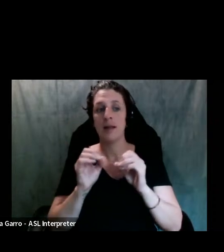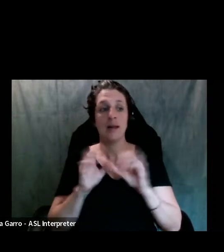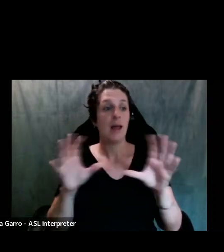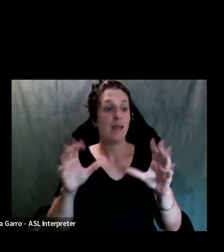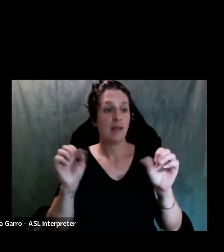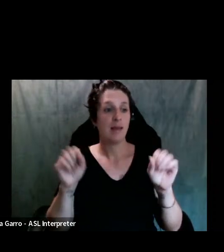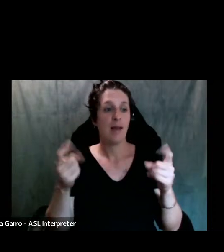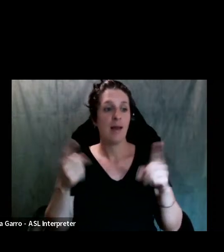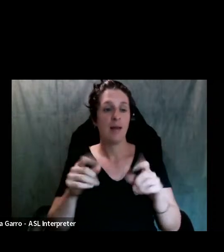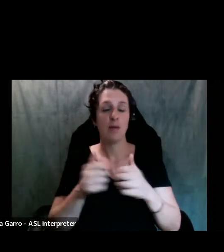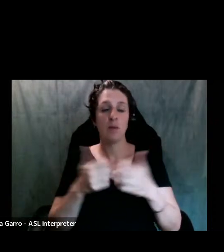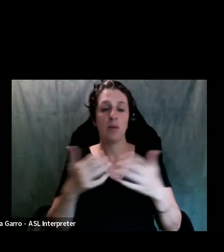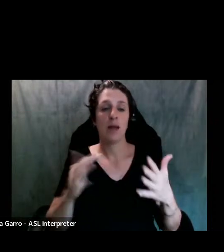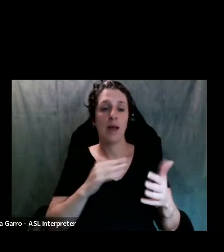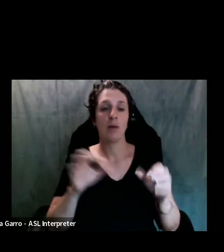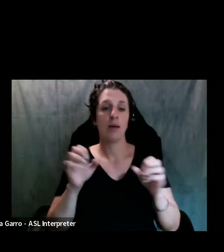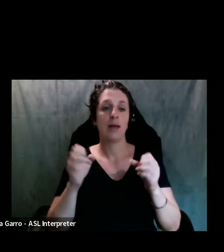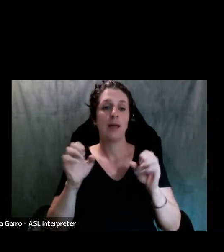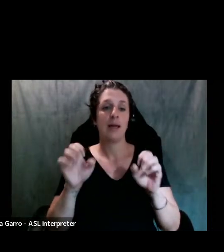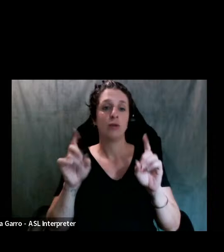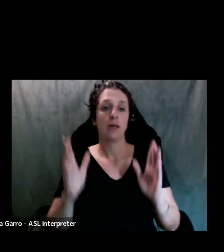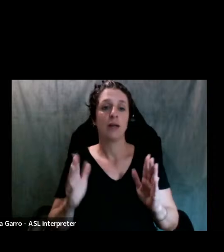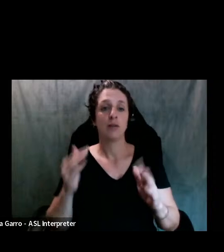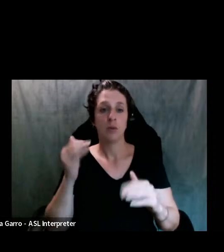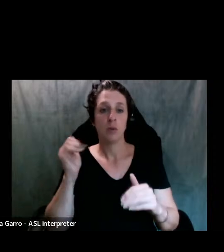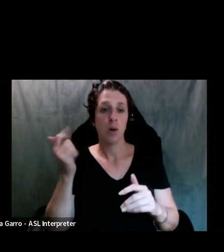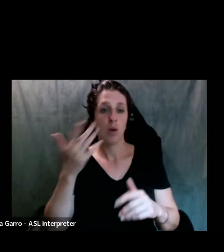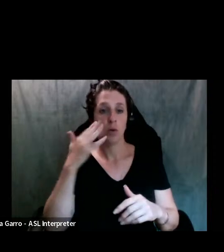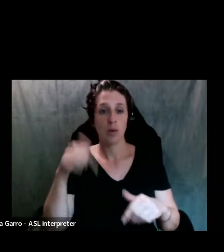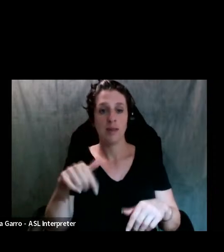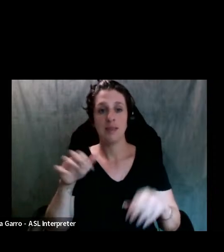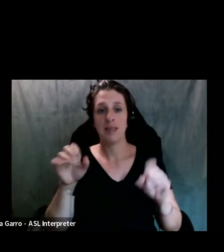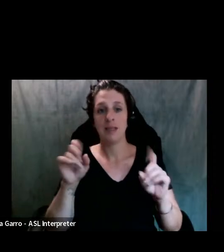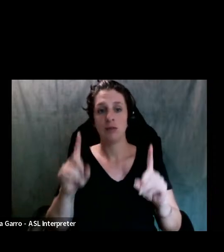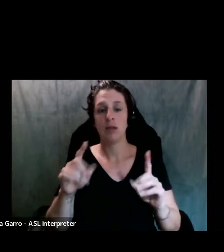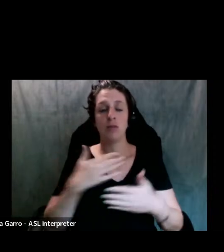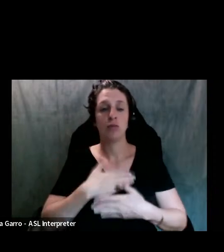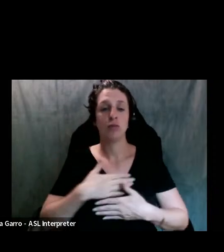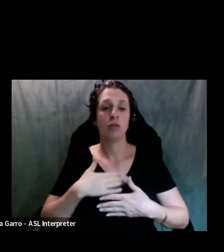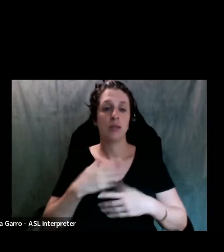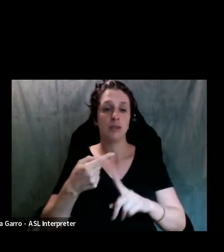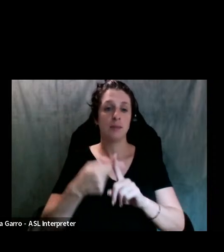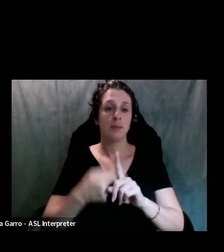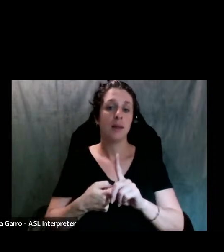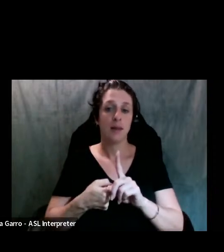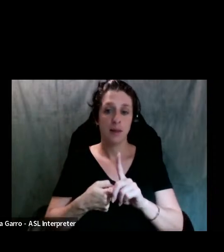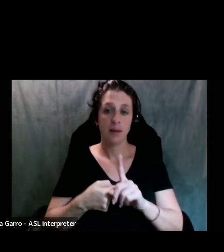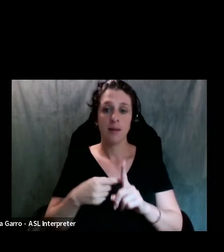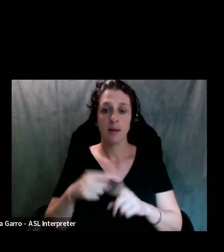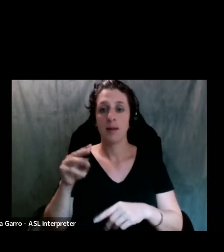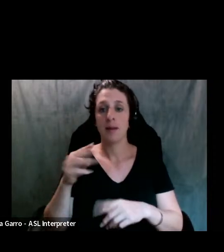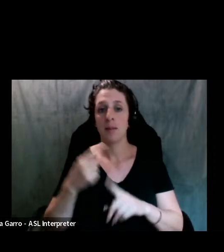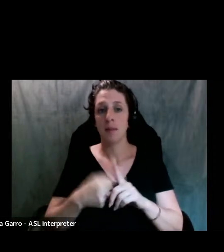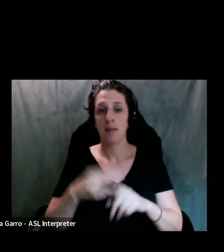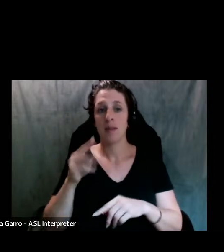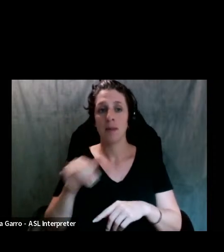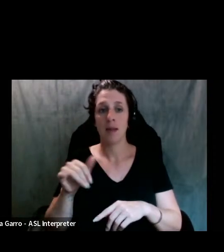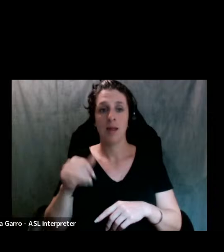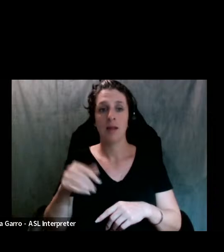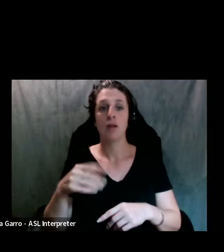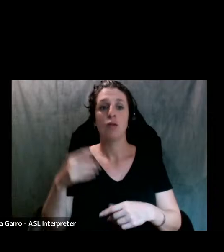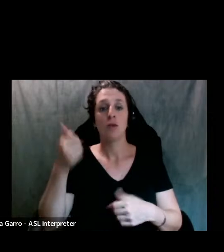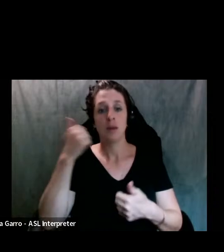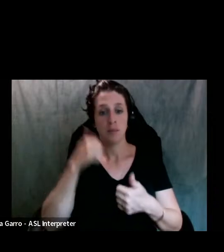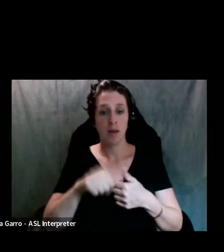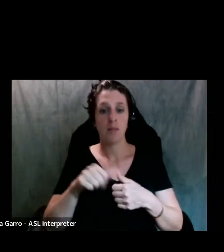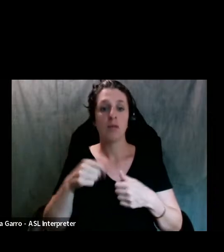our educators. And as we all know, this is Educator Appreciation Month, the month of May. And you'll remember the proclamation we